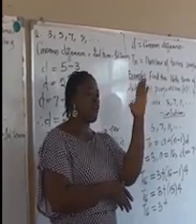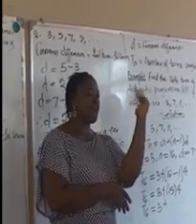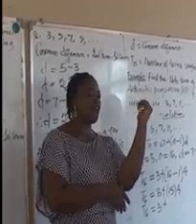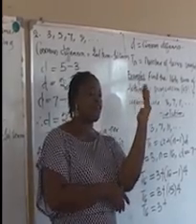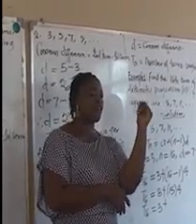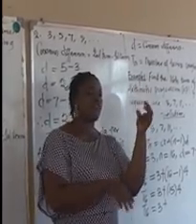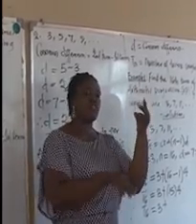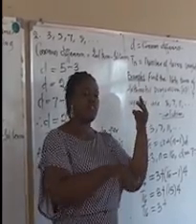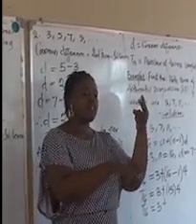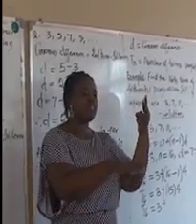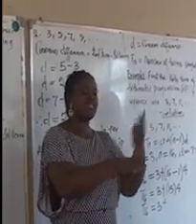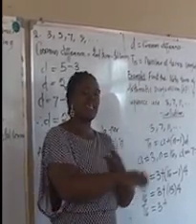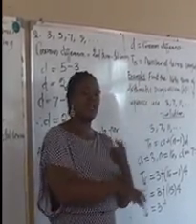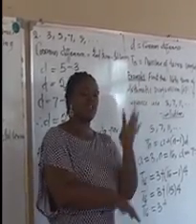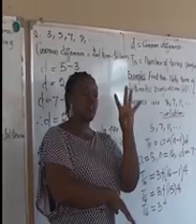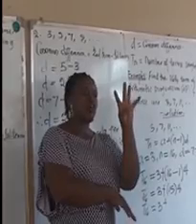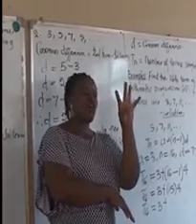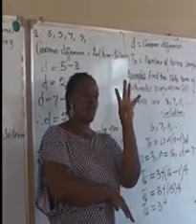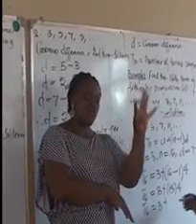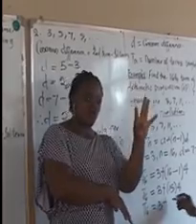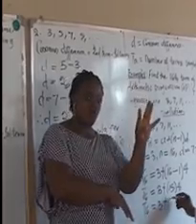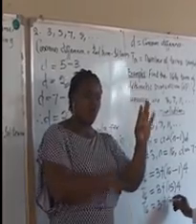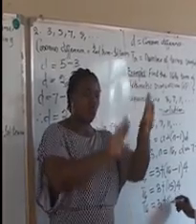15 times 4 will give us 60.